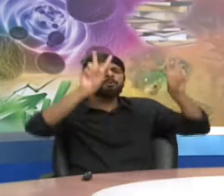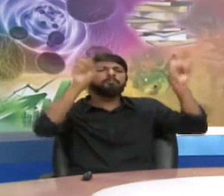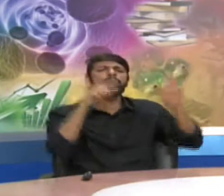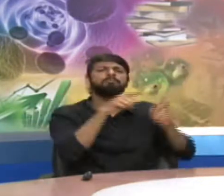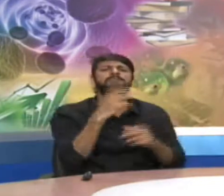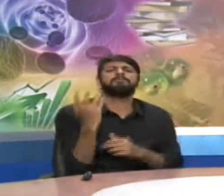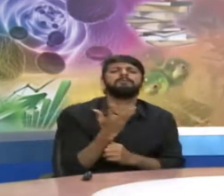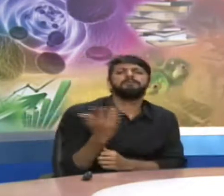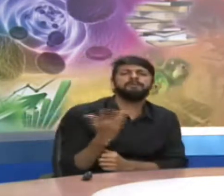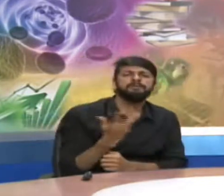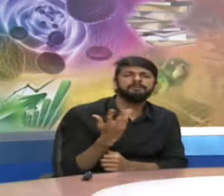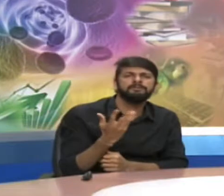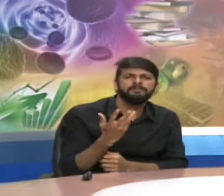Ajanta paintings?